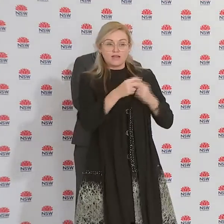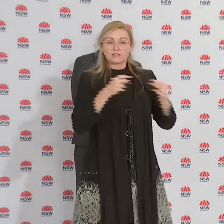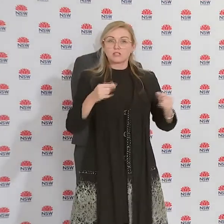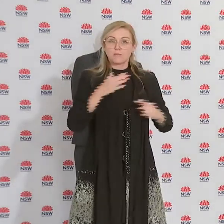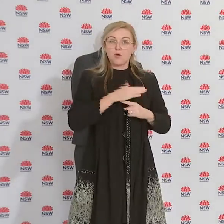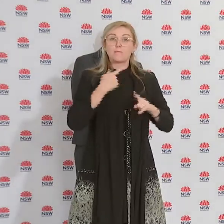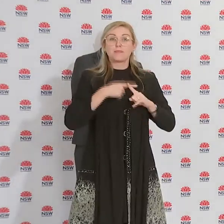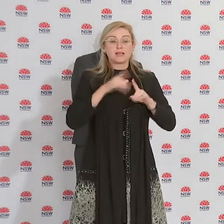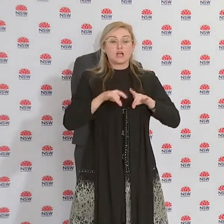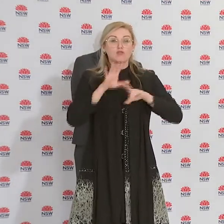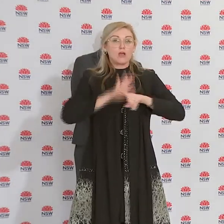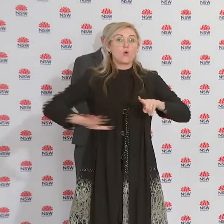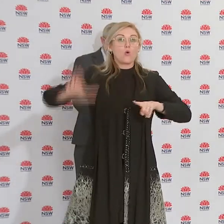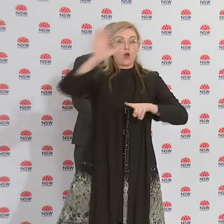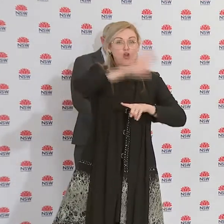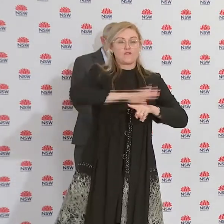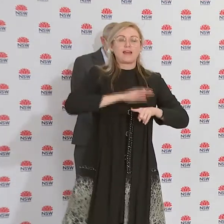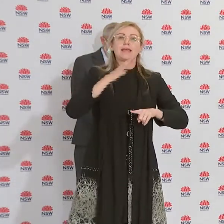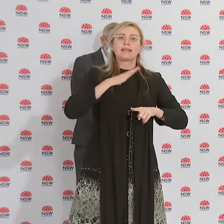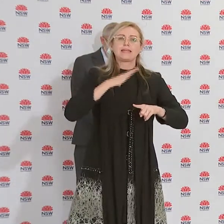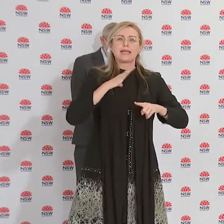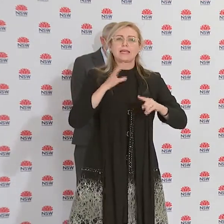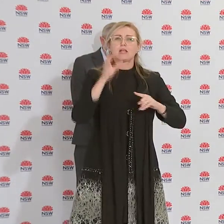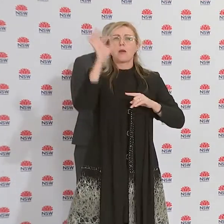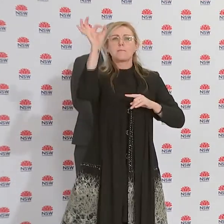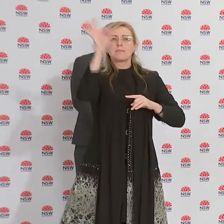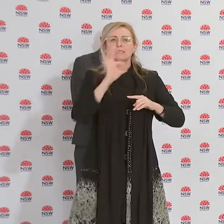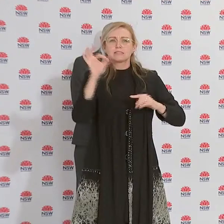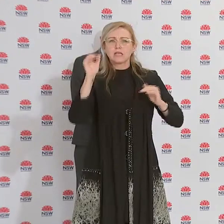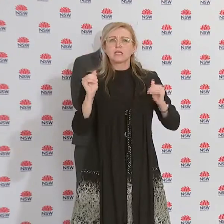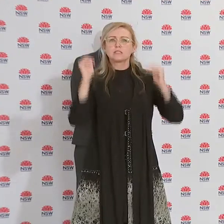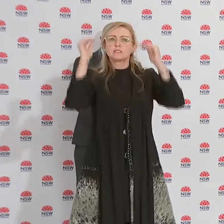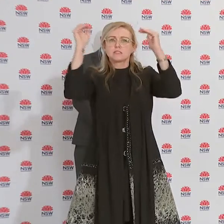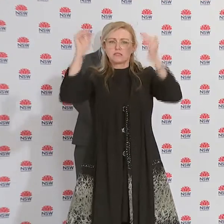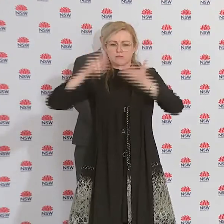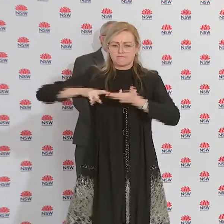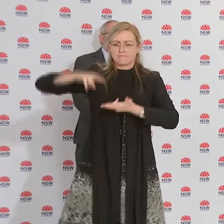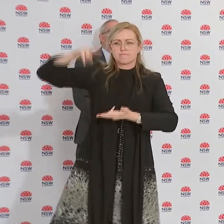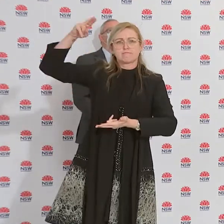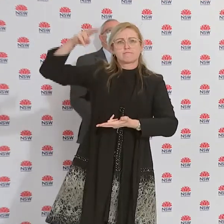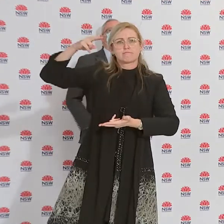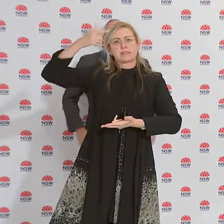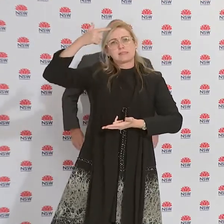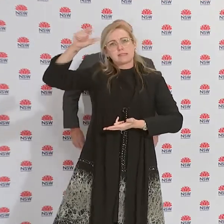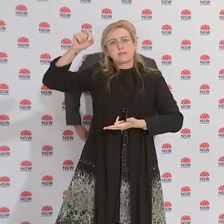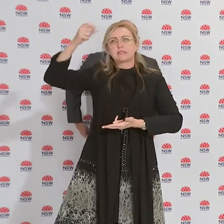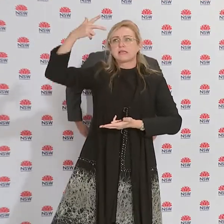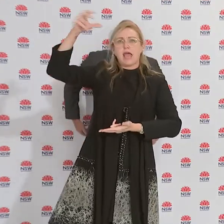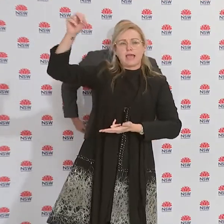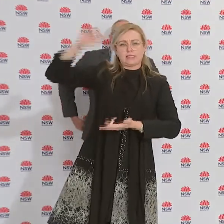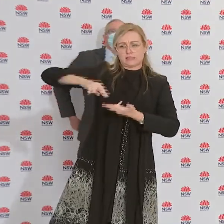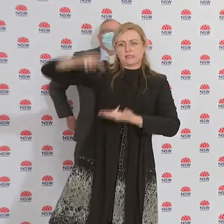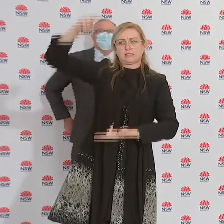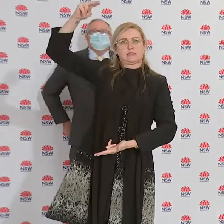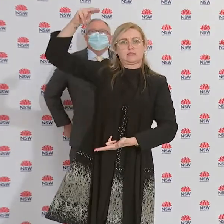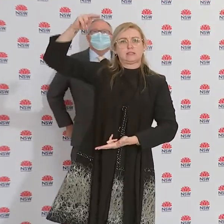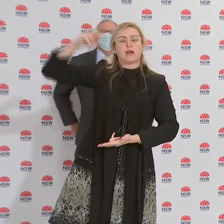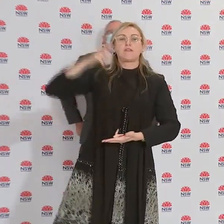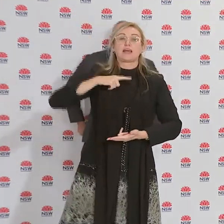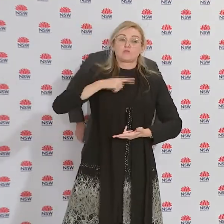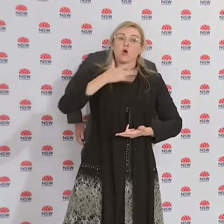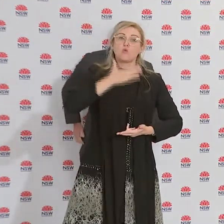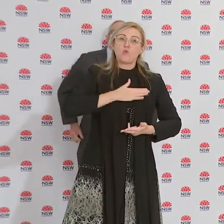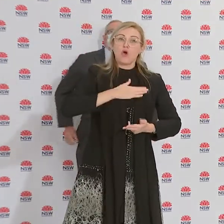process, that you need a certain rate of vaccination before you can look at those things. And that's why I'm saying let's make August the month where we really increase